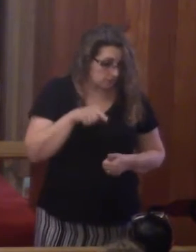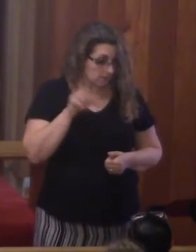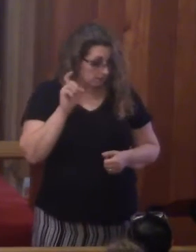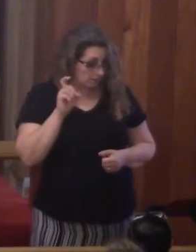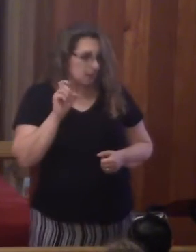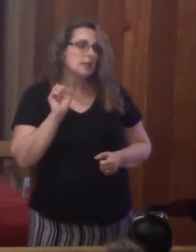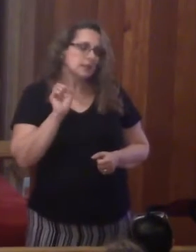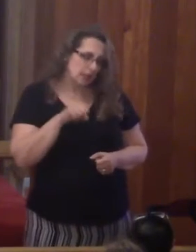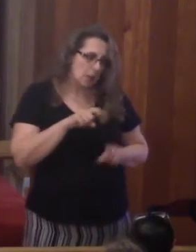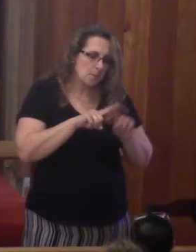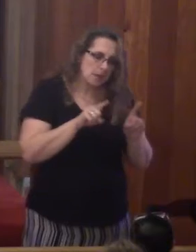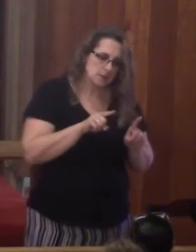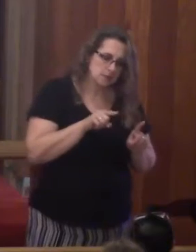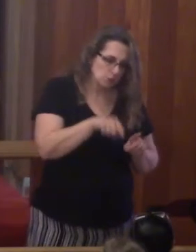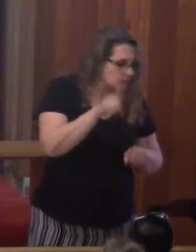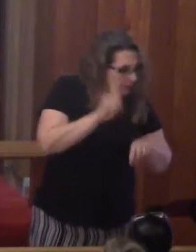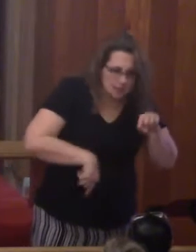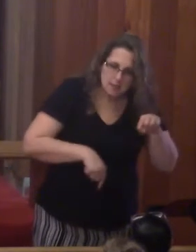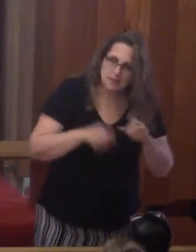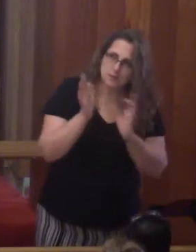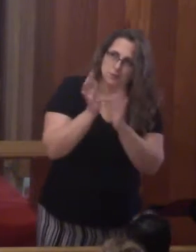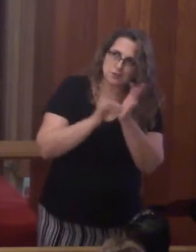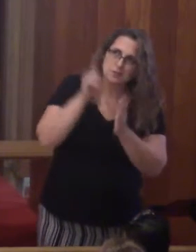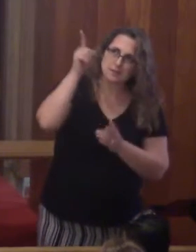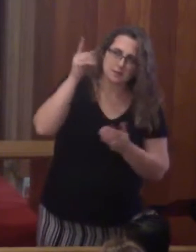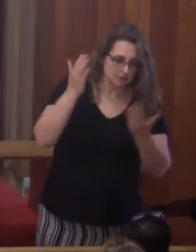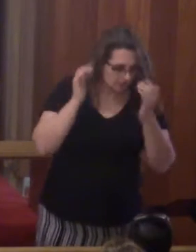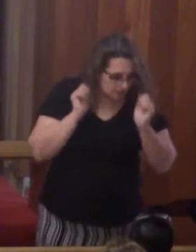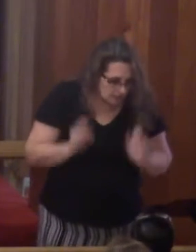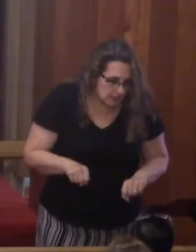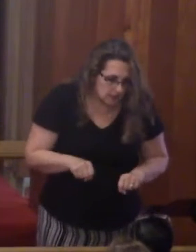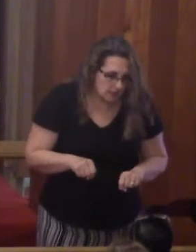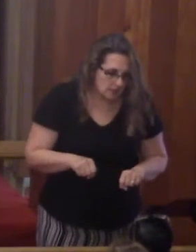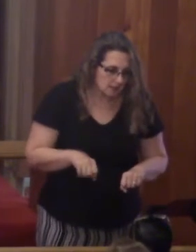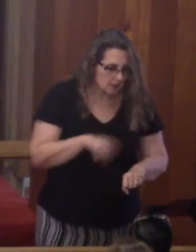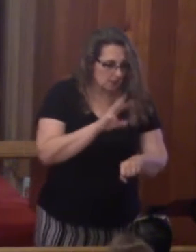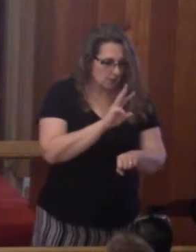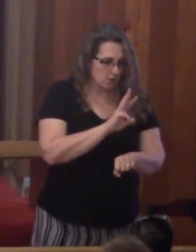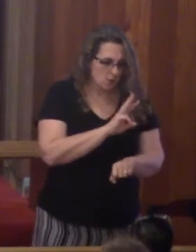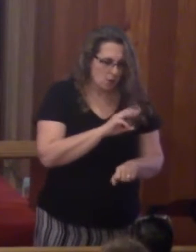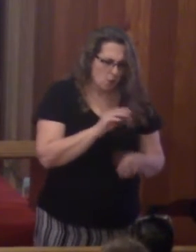But Christ did. So what would Jesus do? Bracelet is